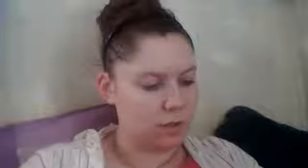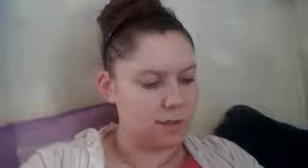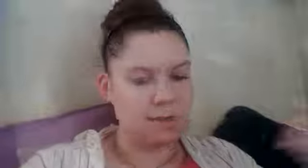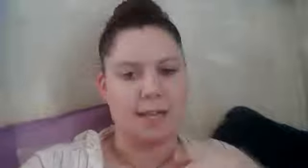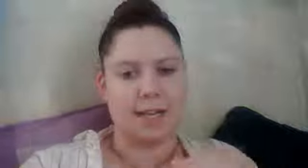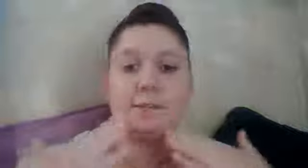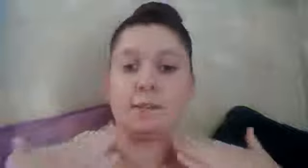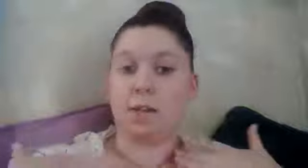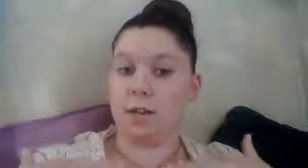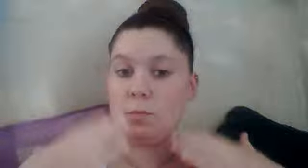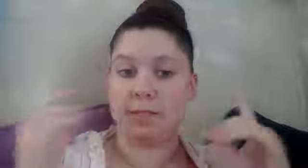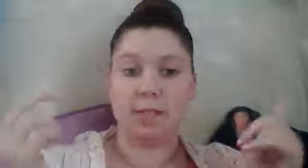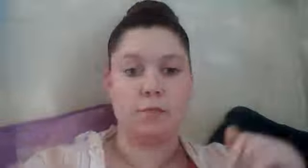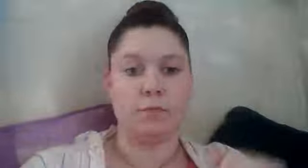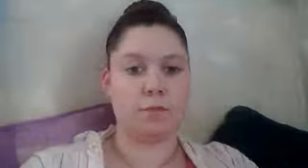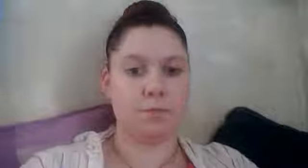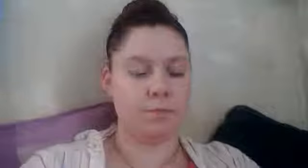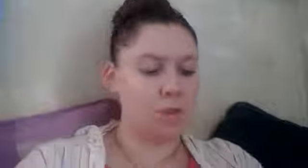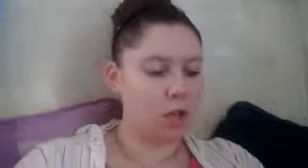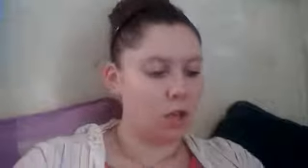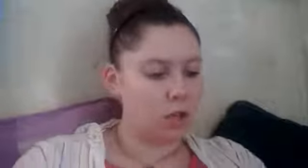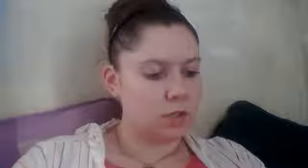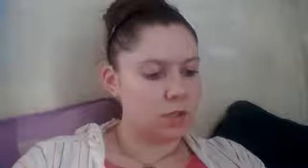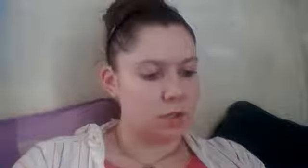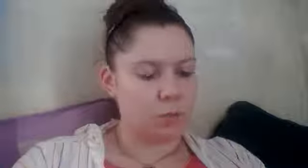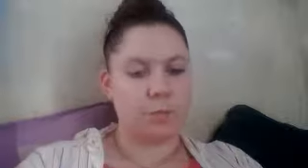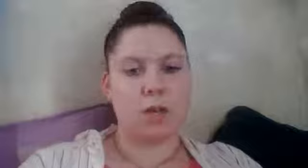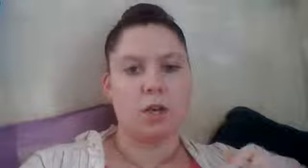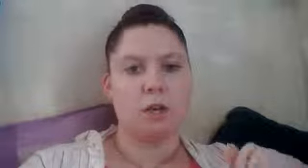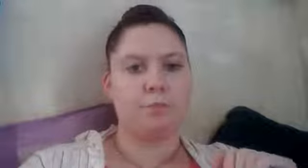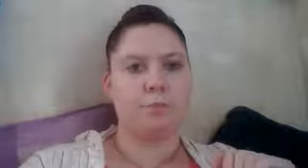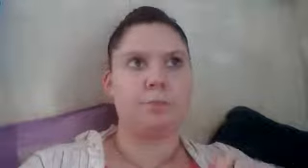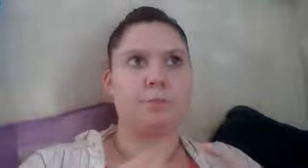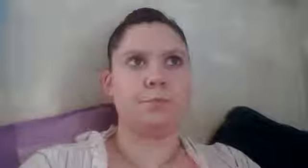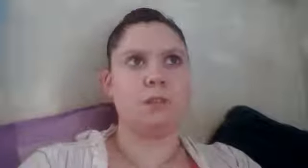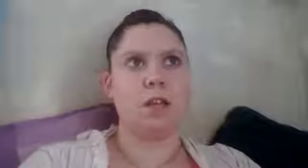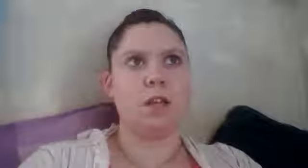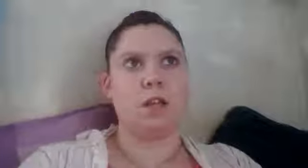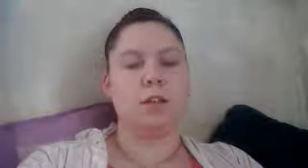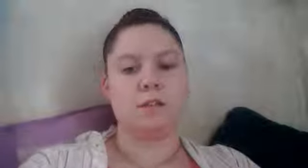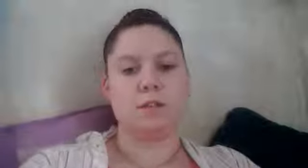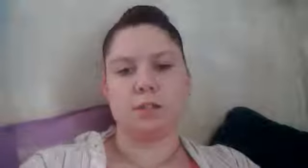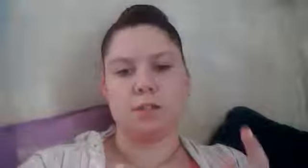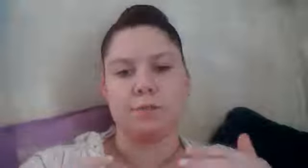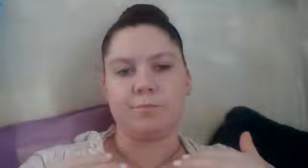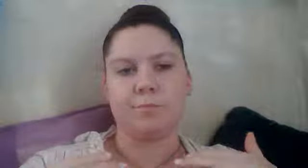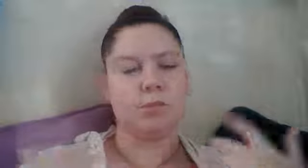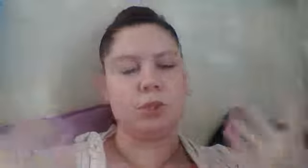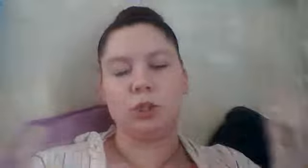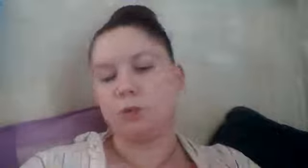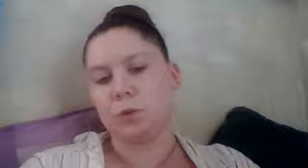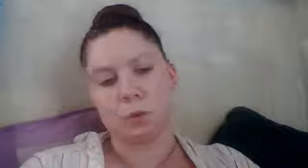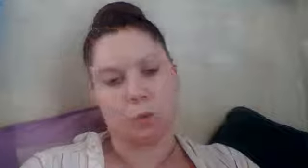some signs that I know myself. So, um, there's the usual one